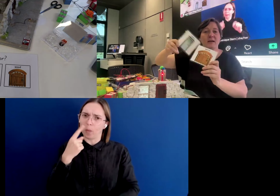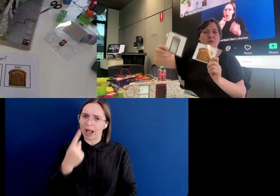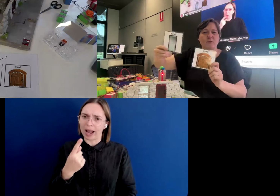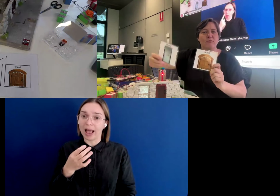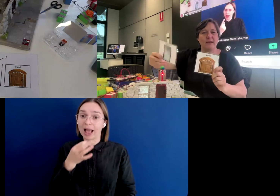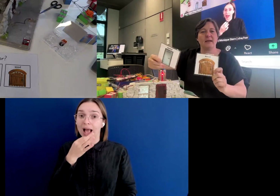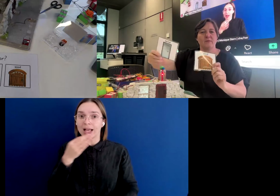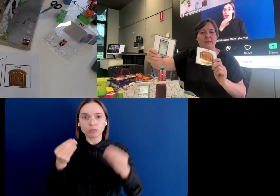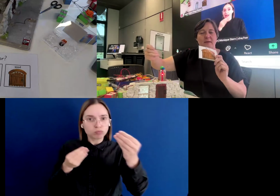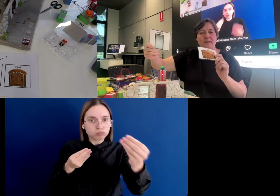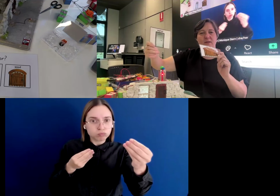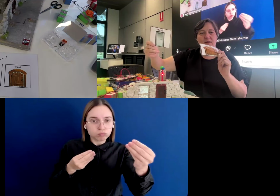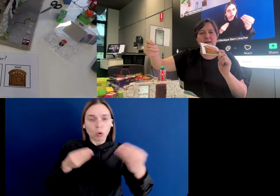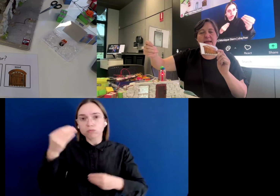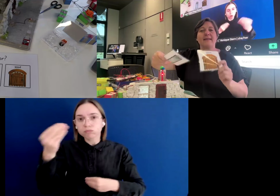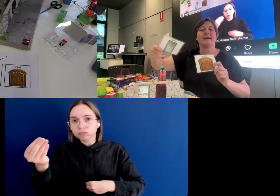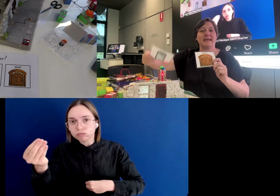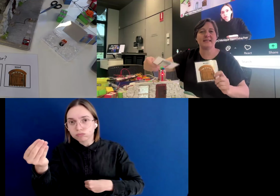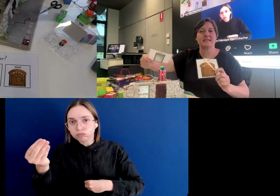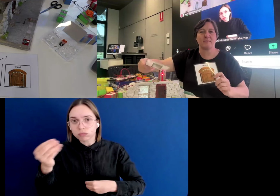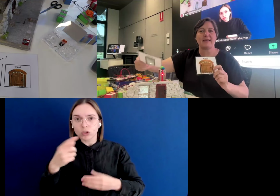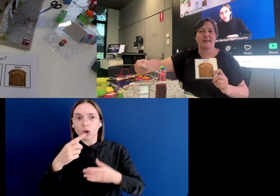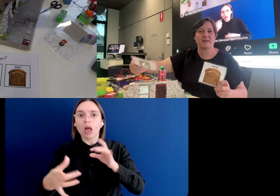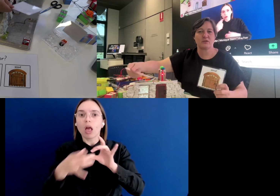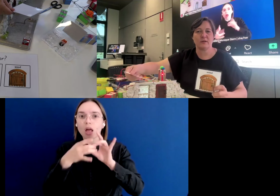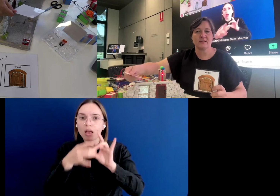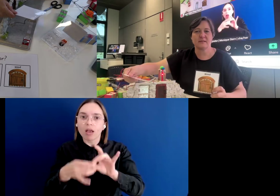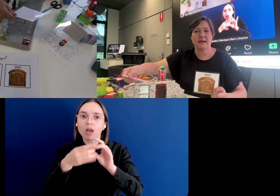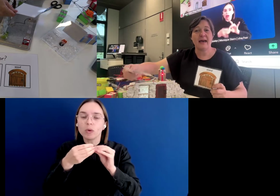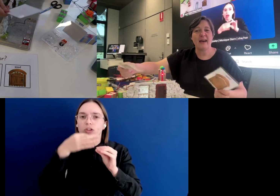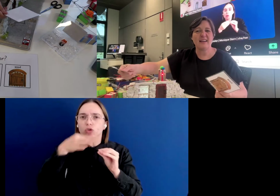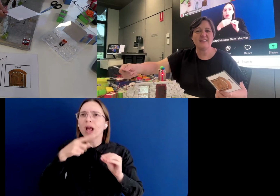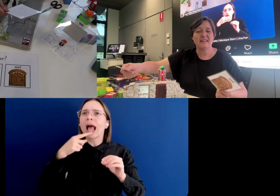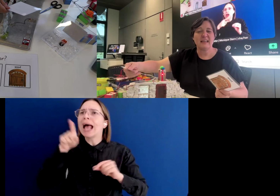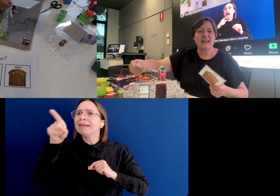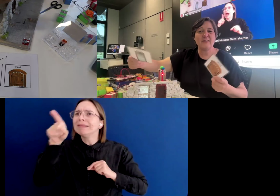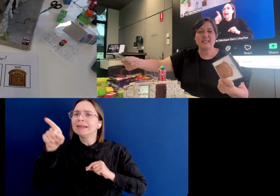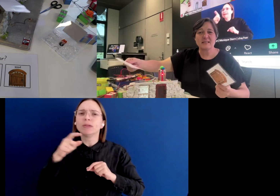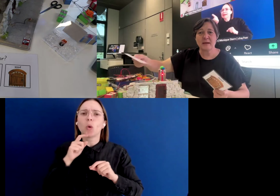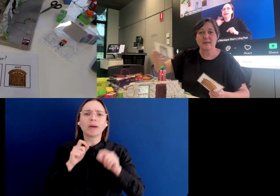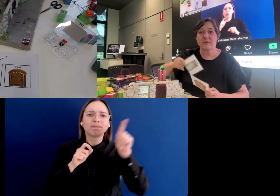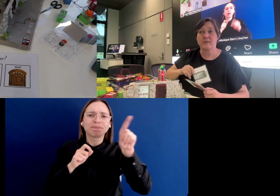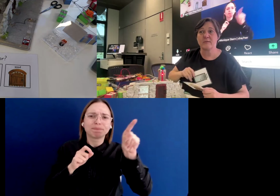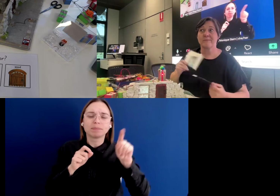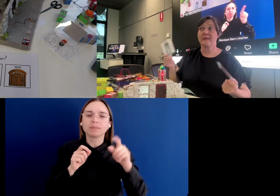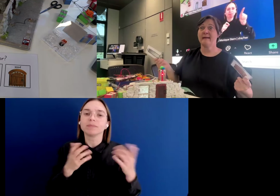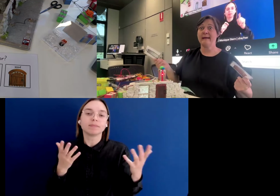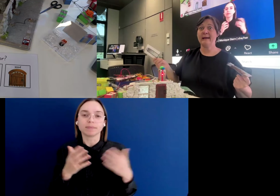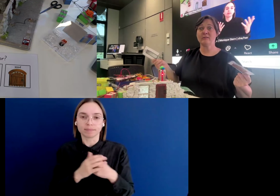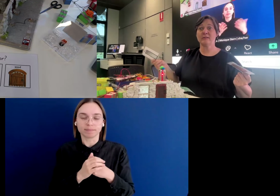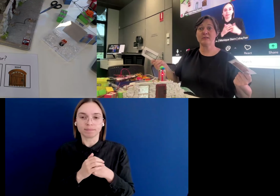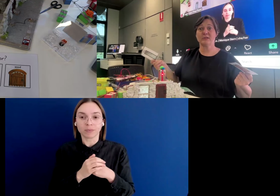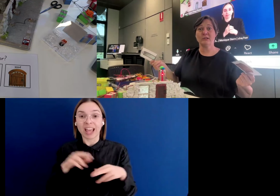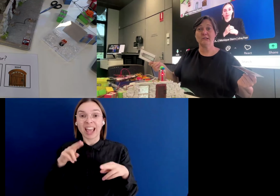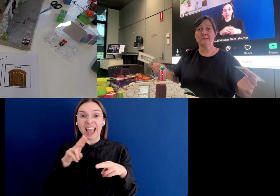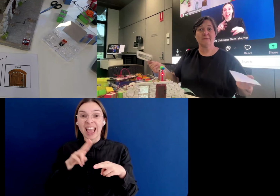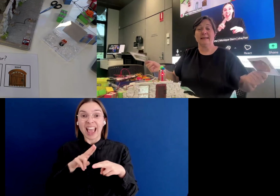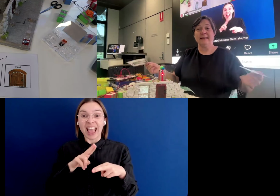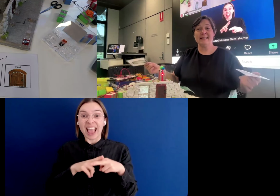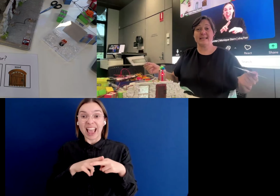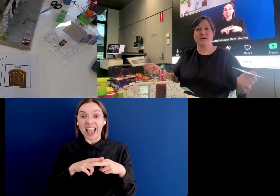this one. So really, really getting the kids to make that choice. And if he doesn't make it through the door, he knocked on the